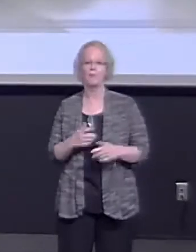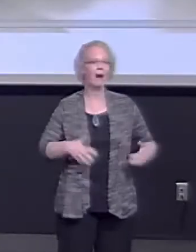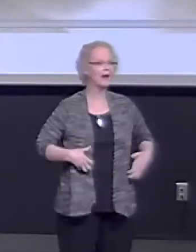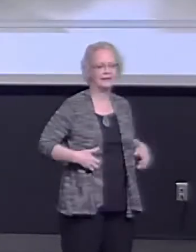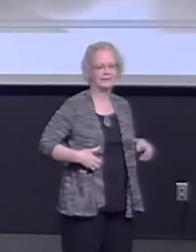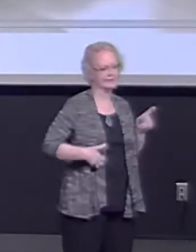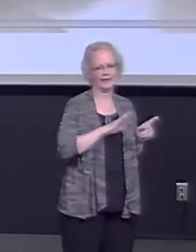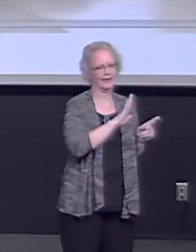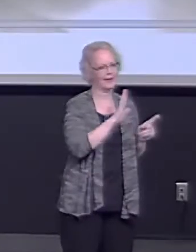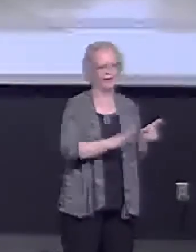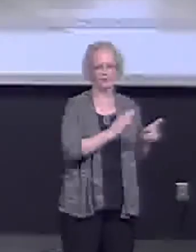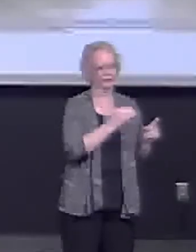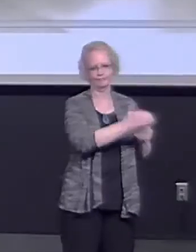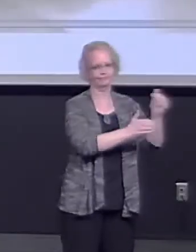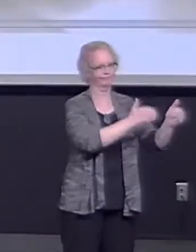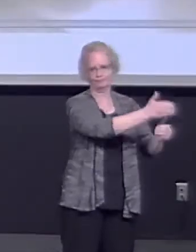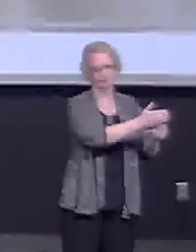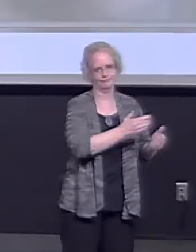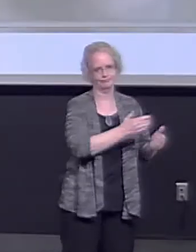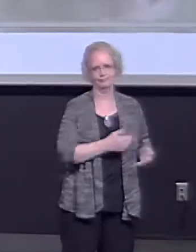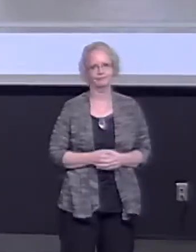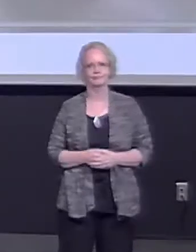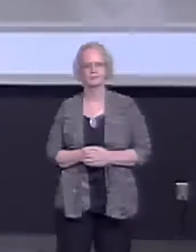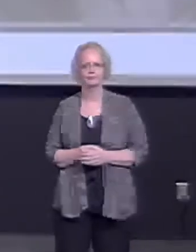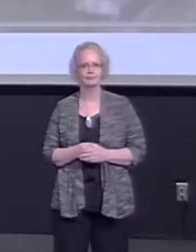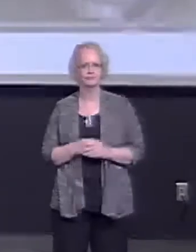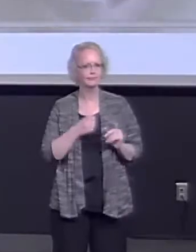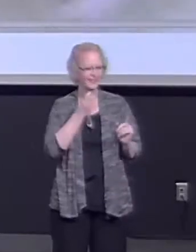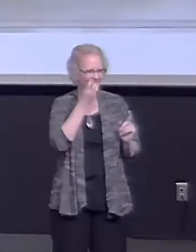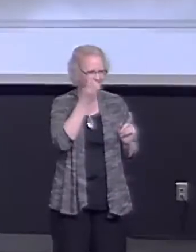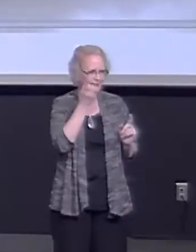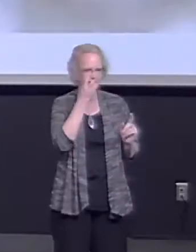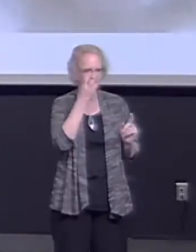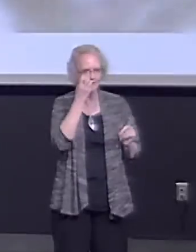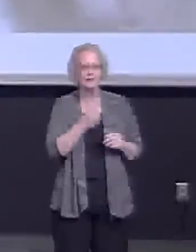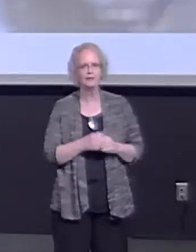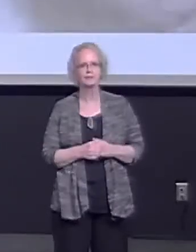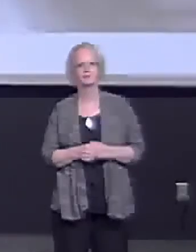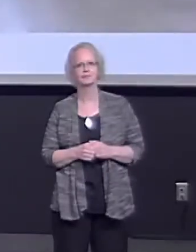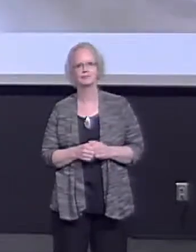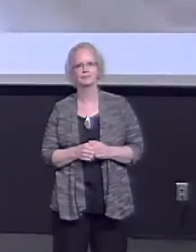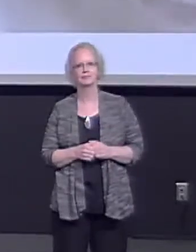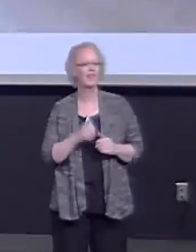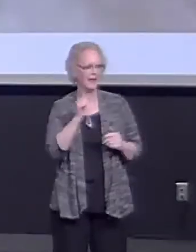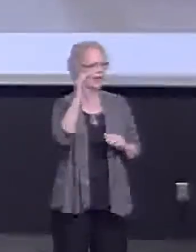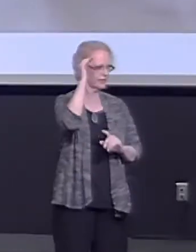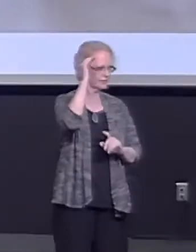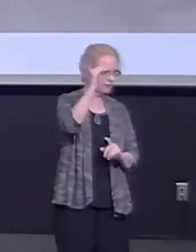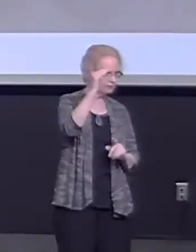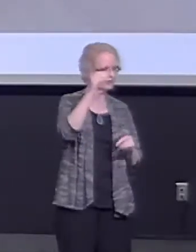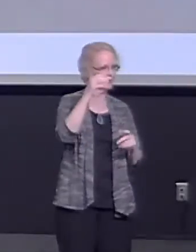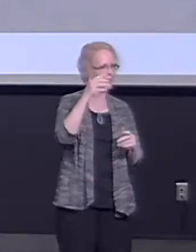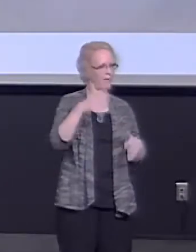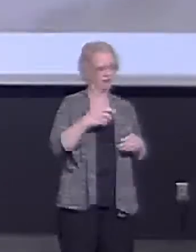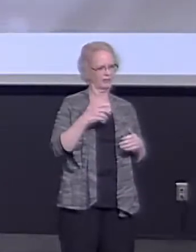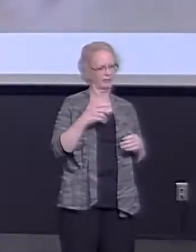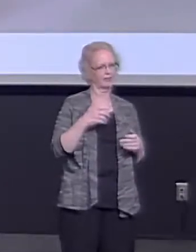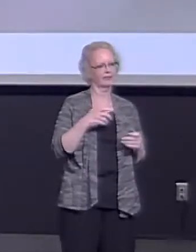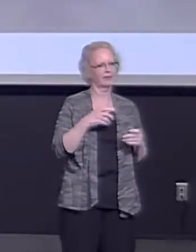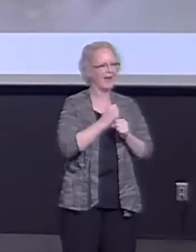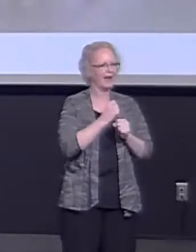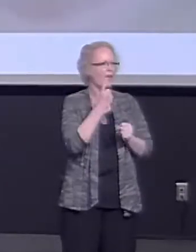far even. This is an adult monkey making one of those